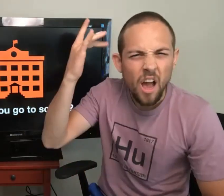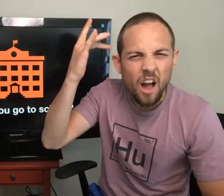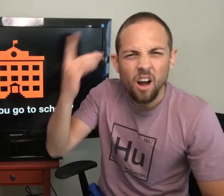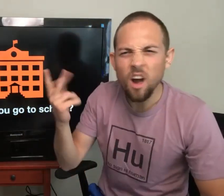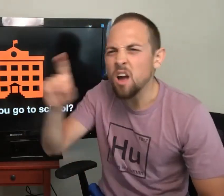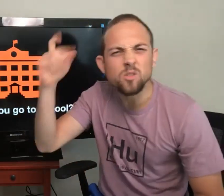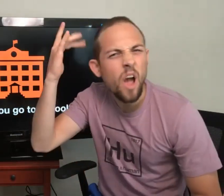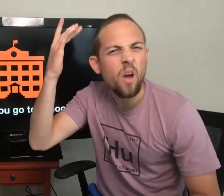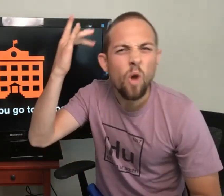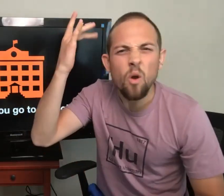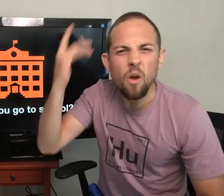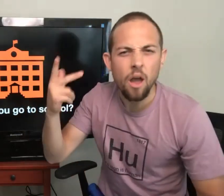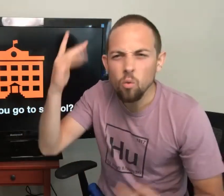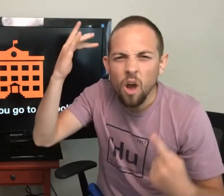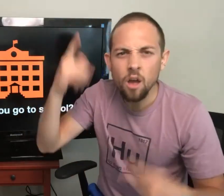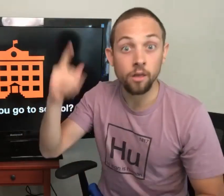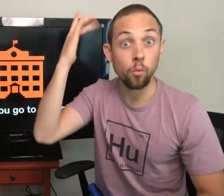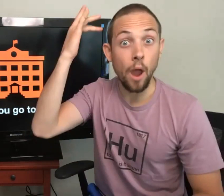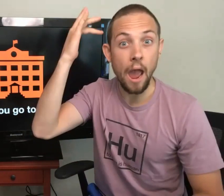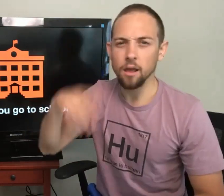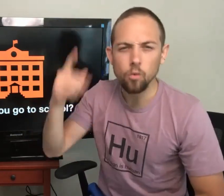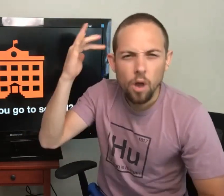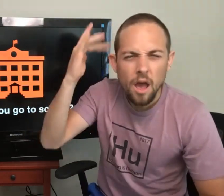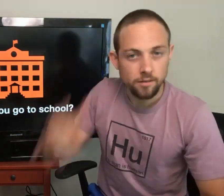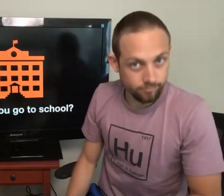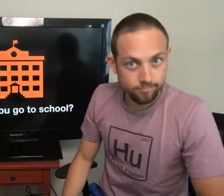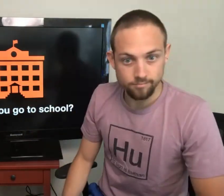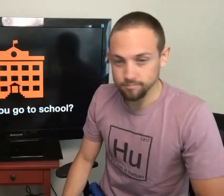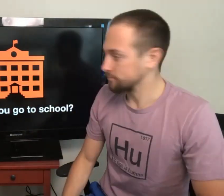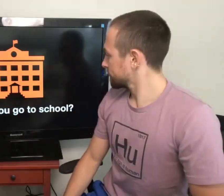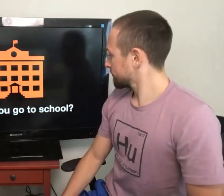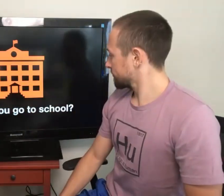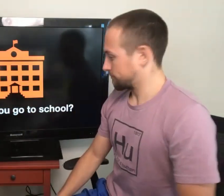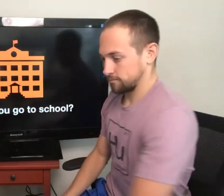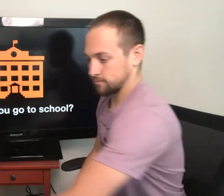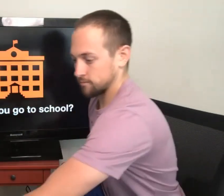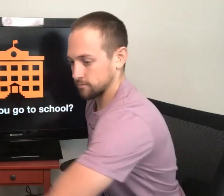want. That's why we go to school. Question, why do you go to school?